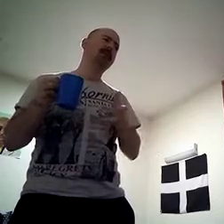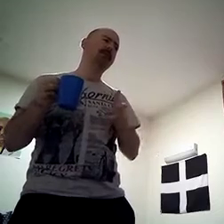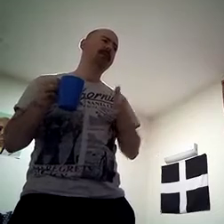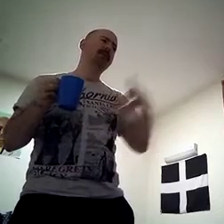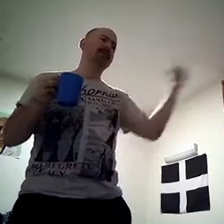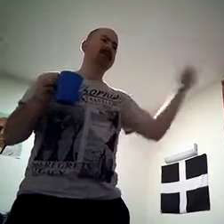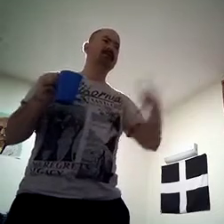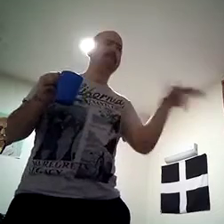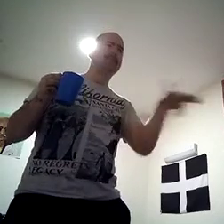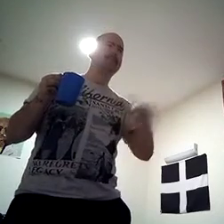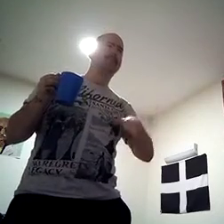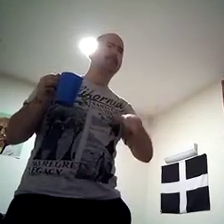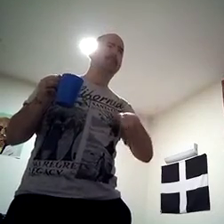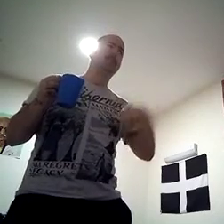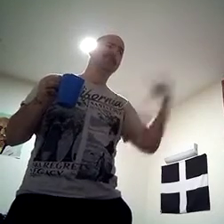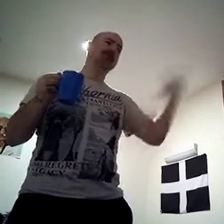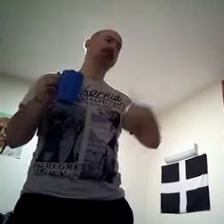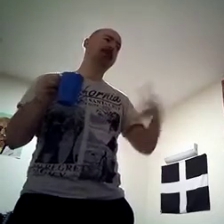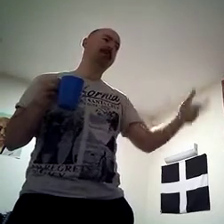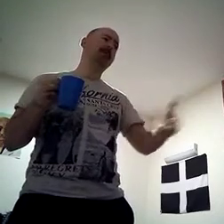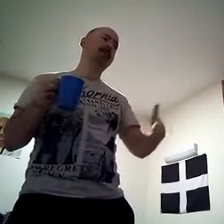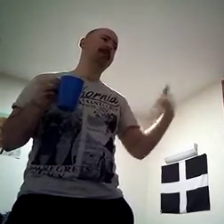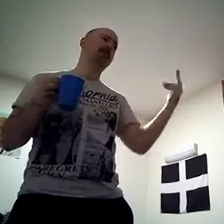baby? 666 is my number, so call me maybe.